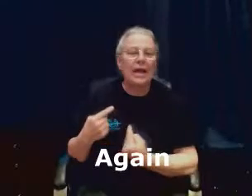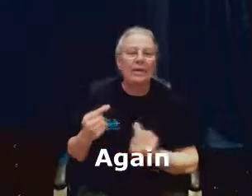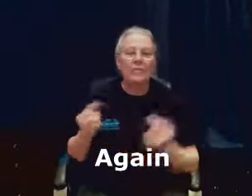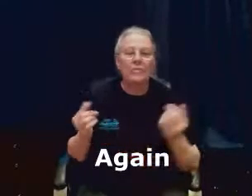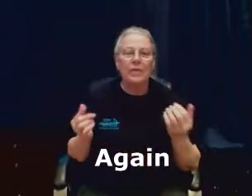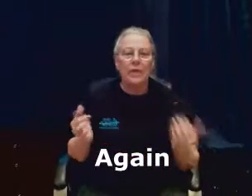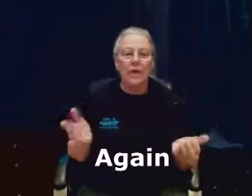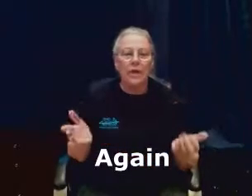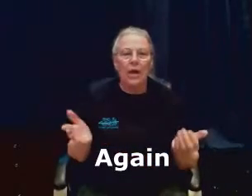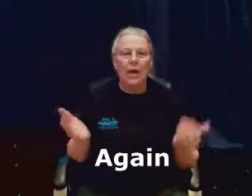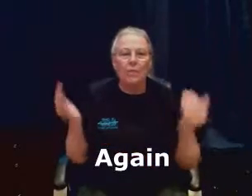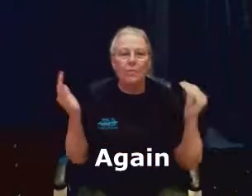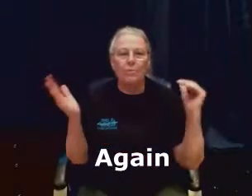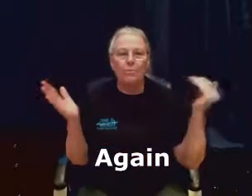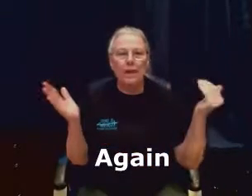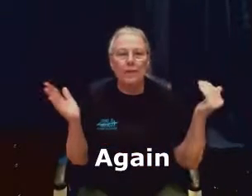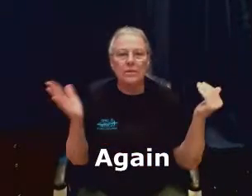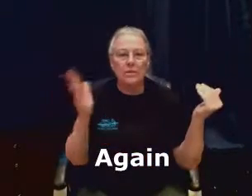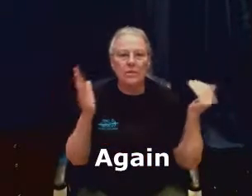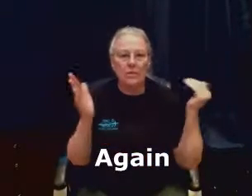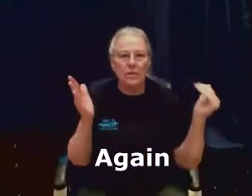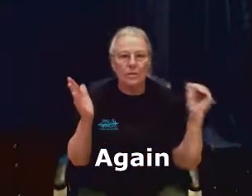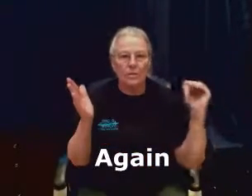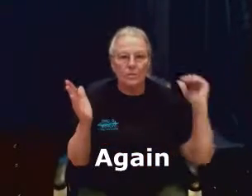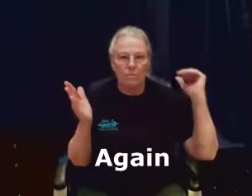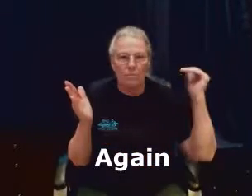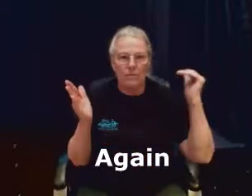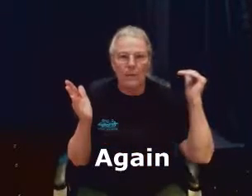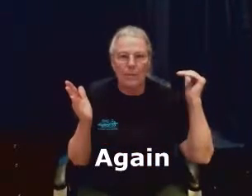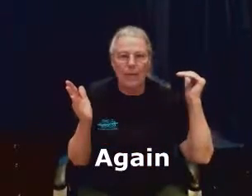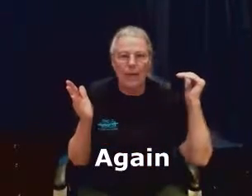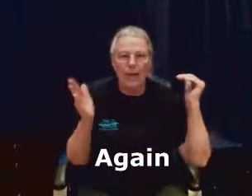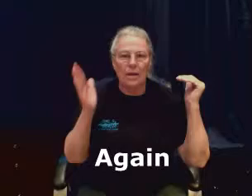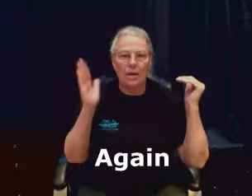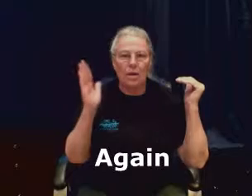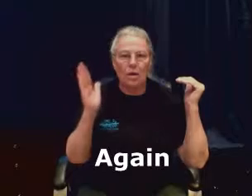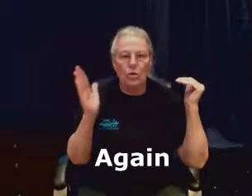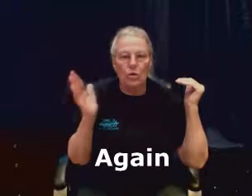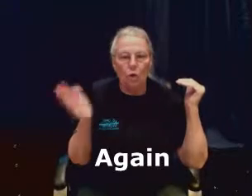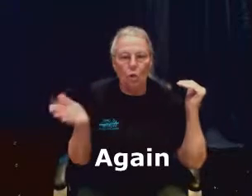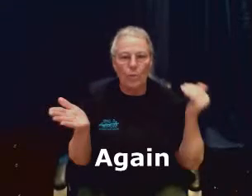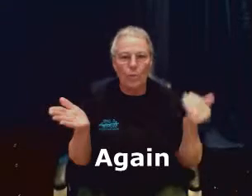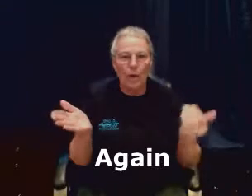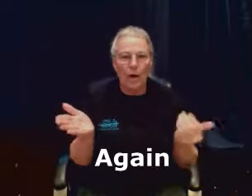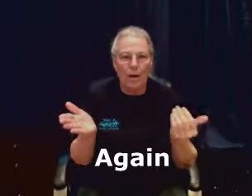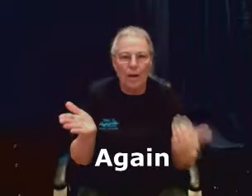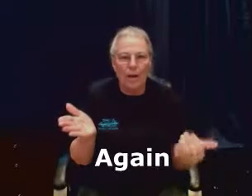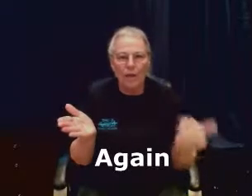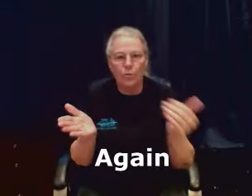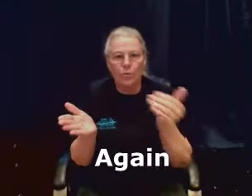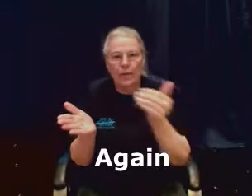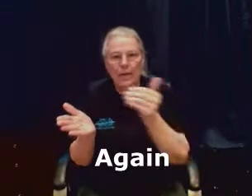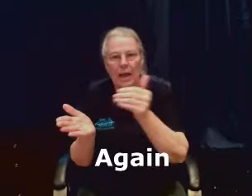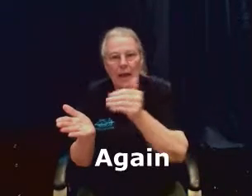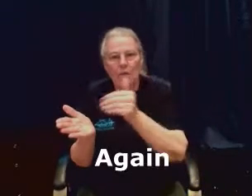Again, bent dominant hand, your open palm and your bent hand